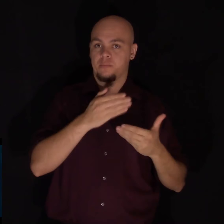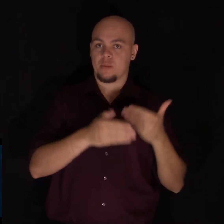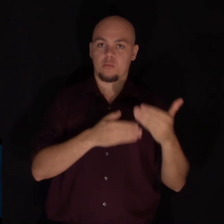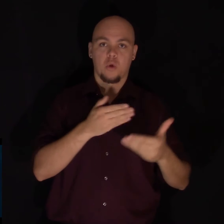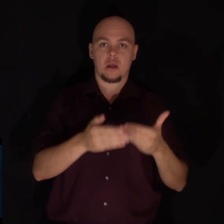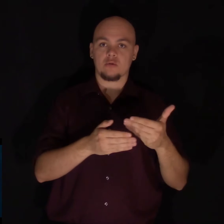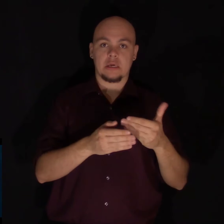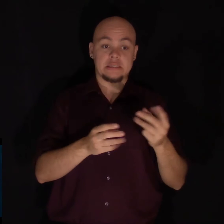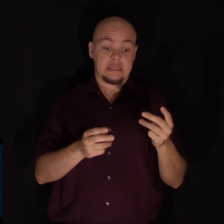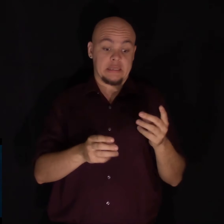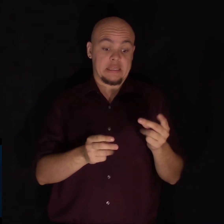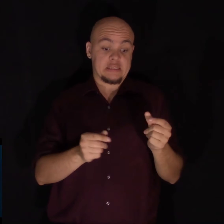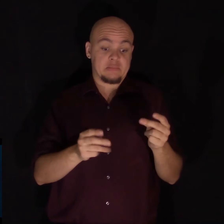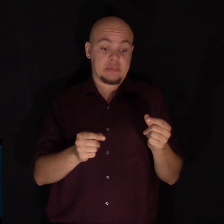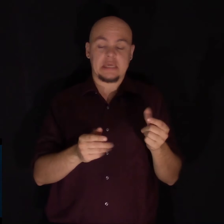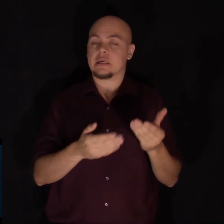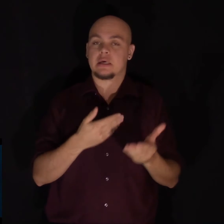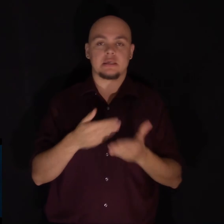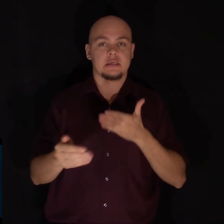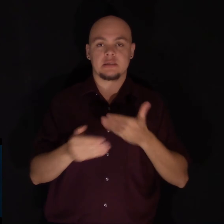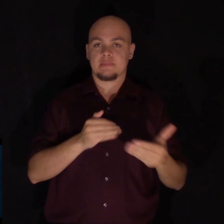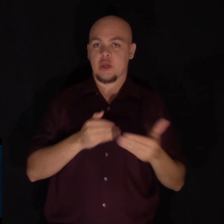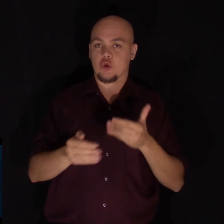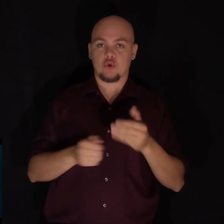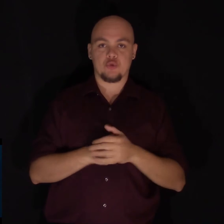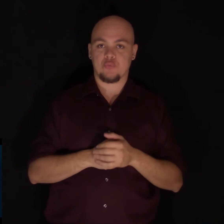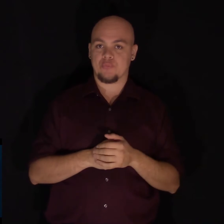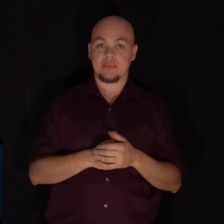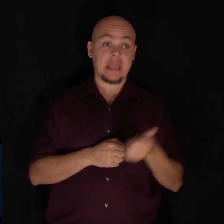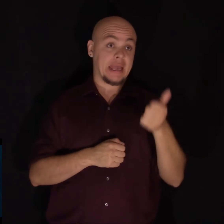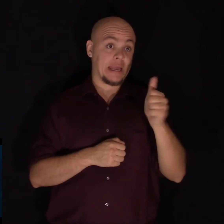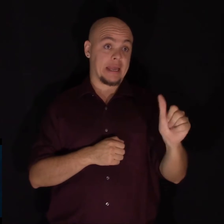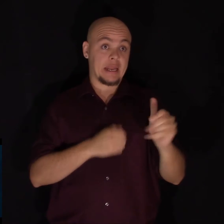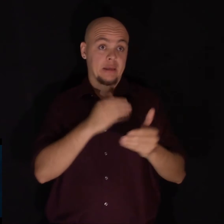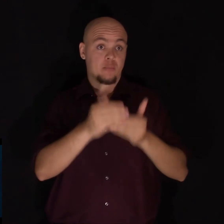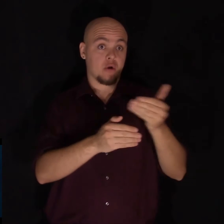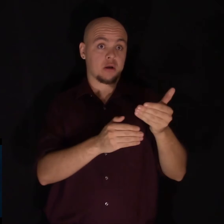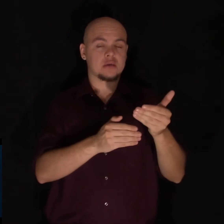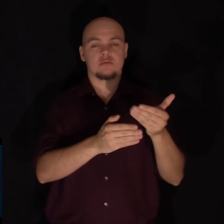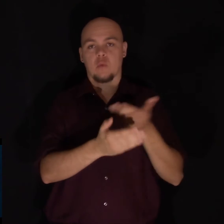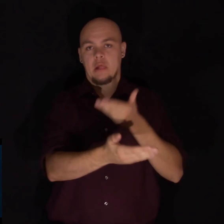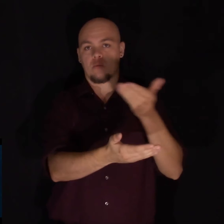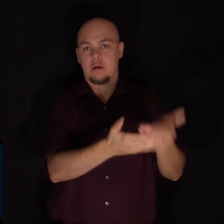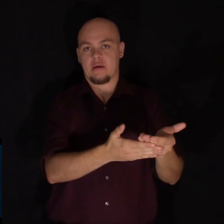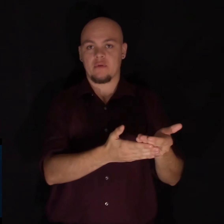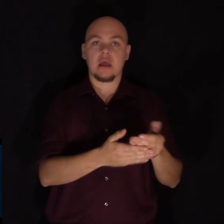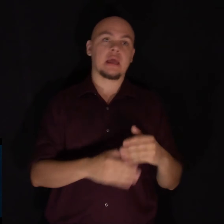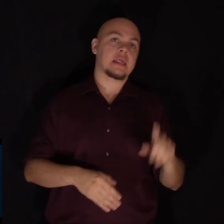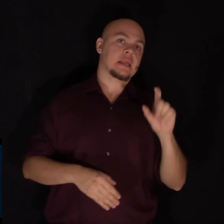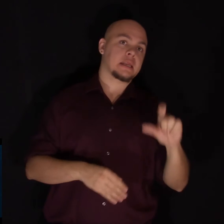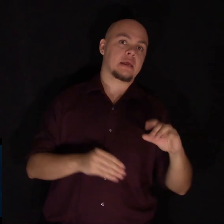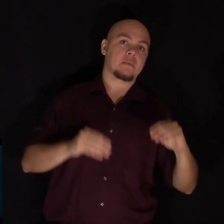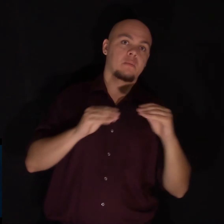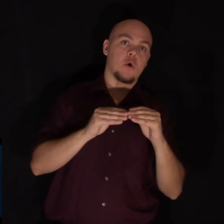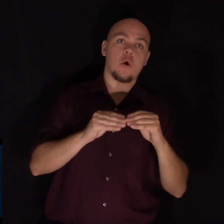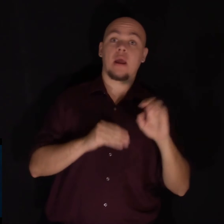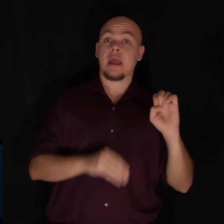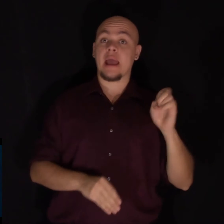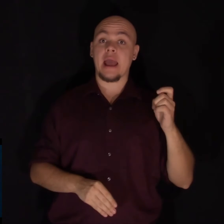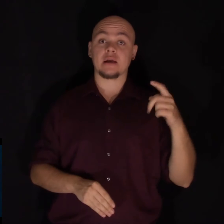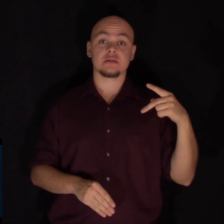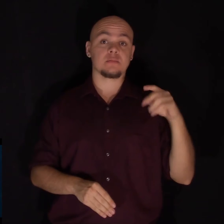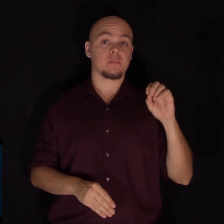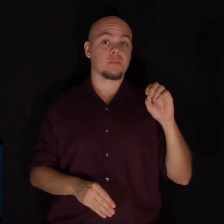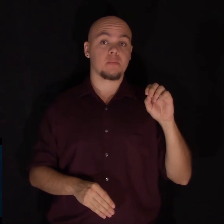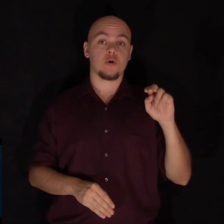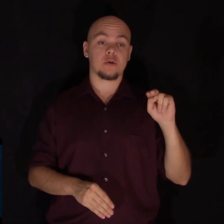matter. Any progress is enough to get us into the end zone. We don't need Moore's law to continue. We don't need exponential progress. We